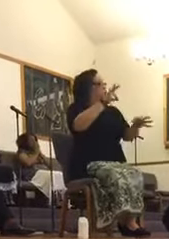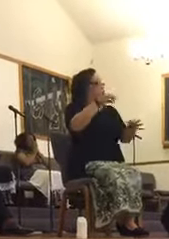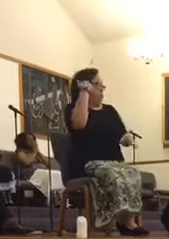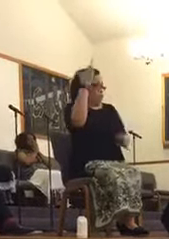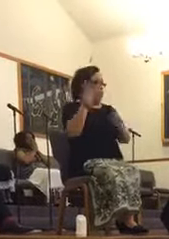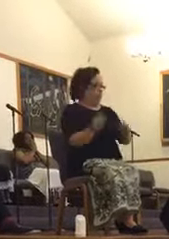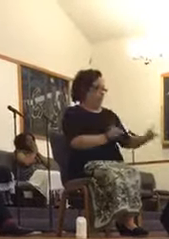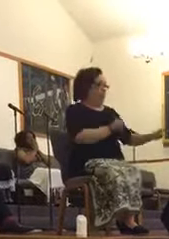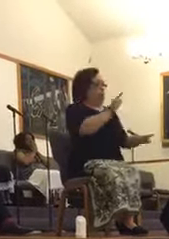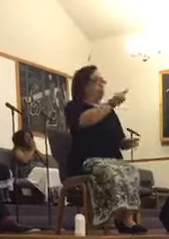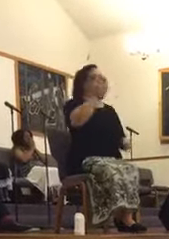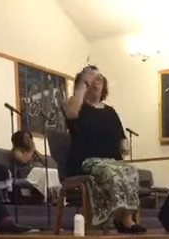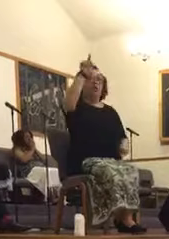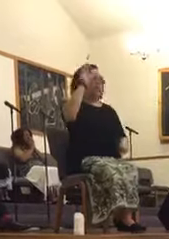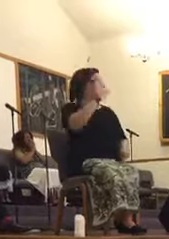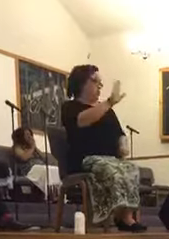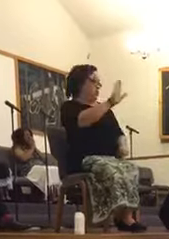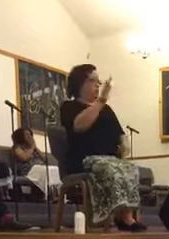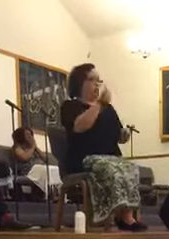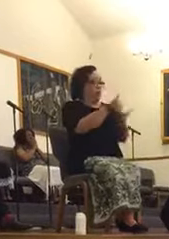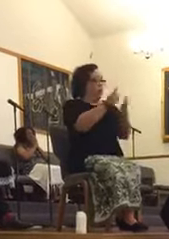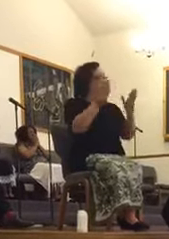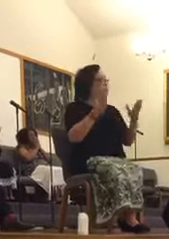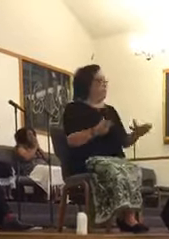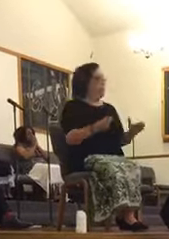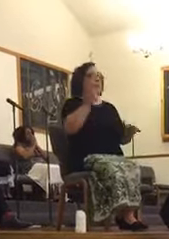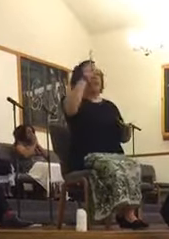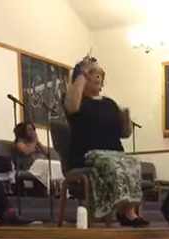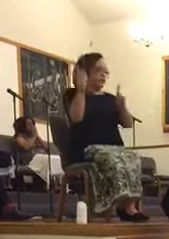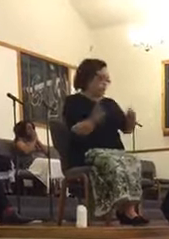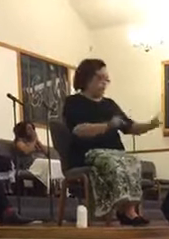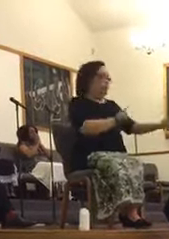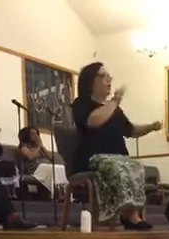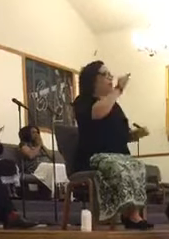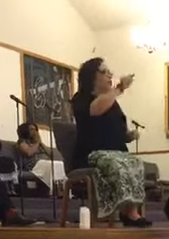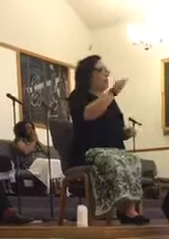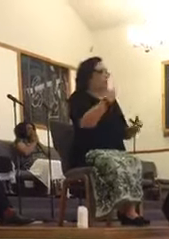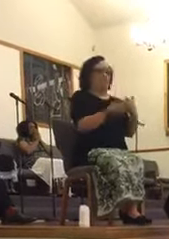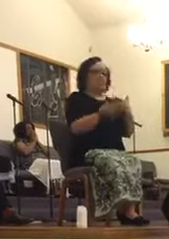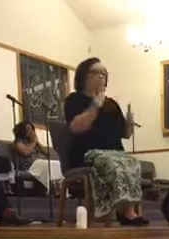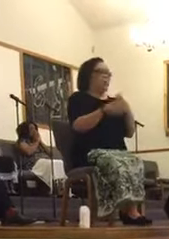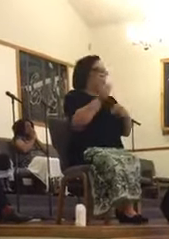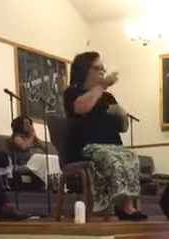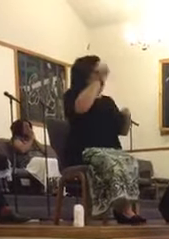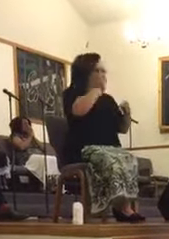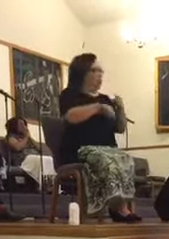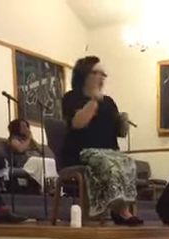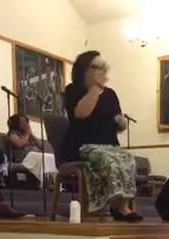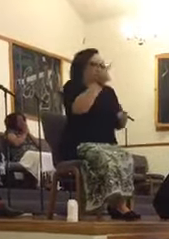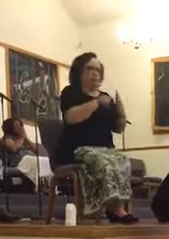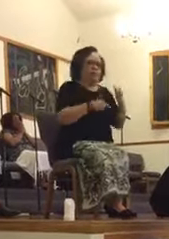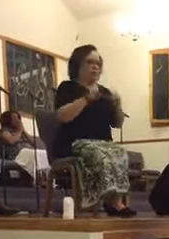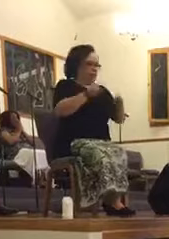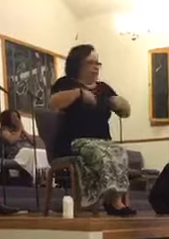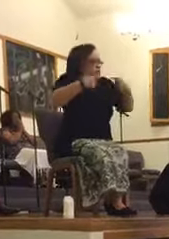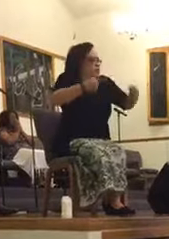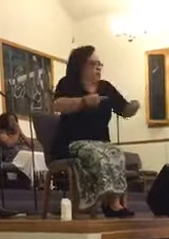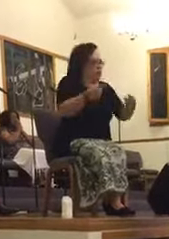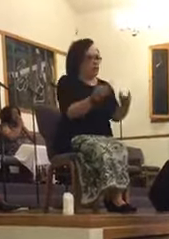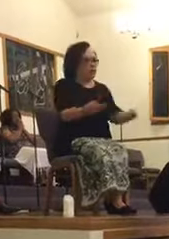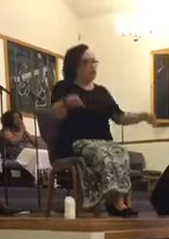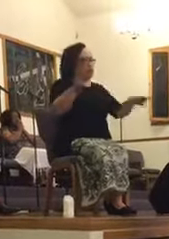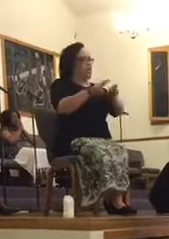your helper. He'll prepare you even though you can't see what is getting ready to happen. He'll get